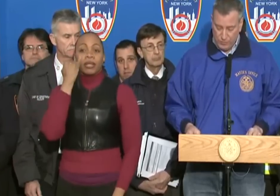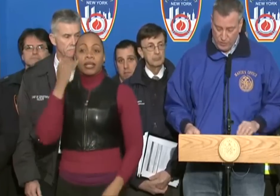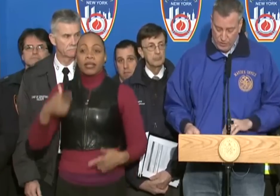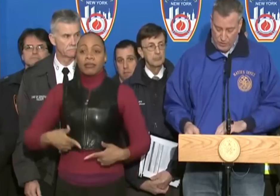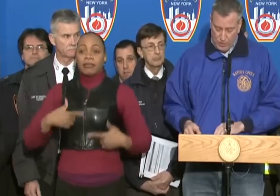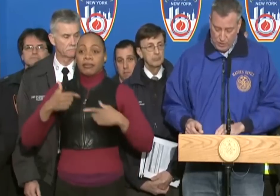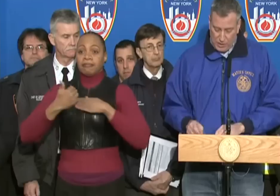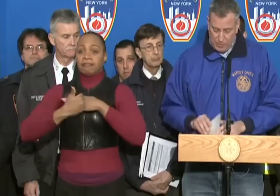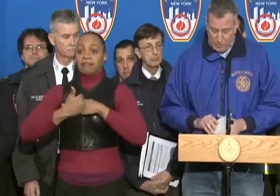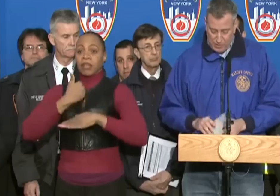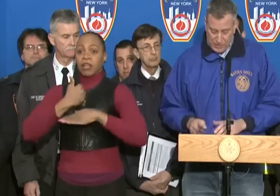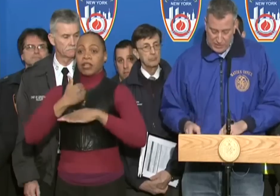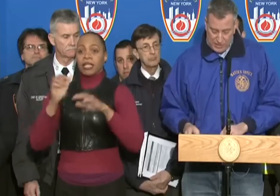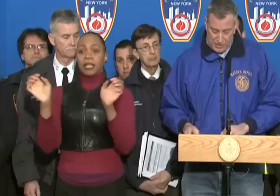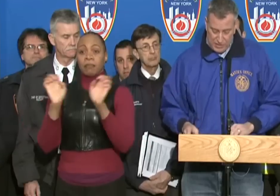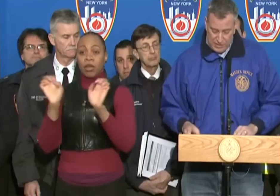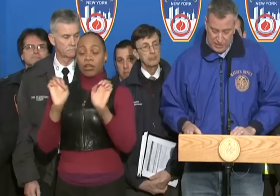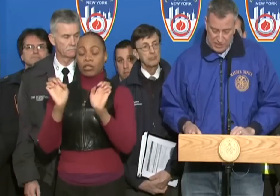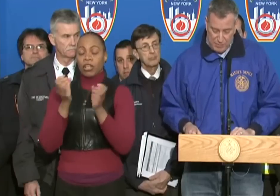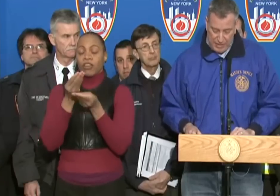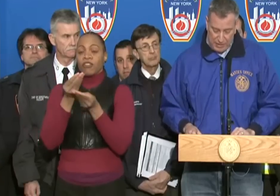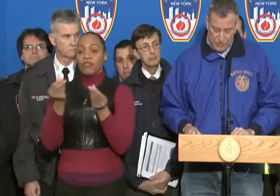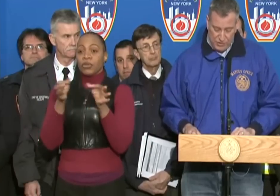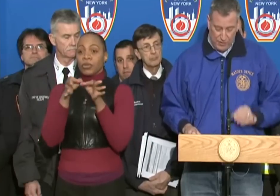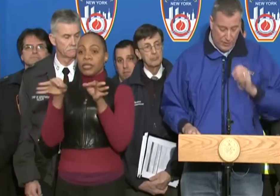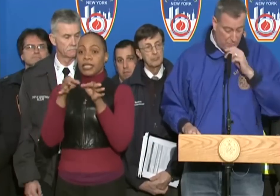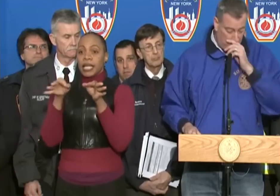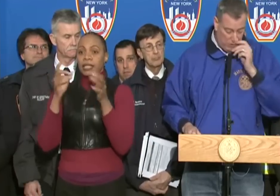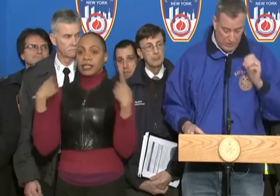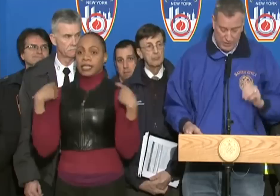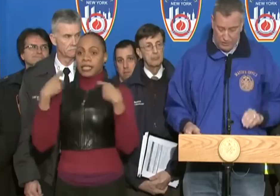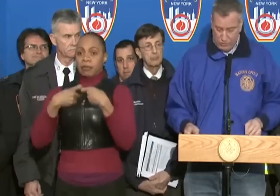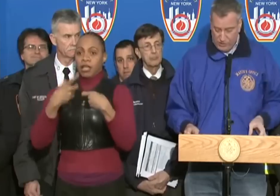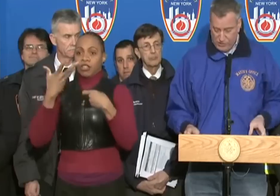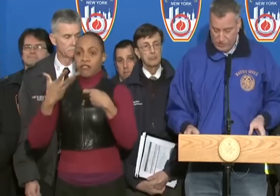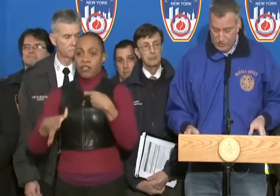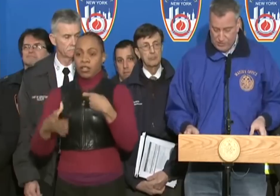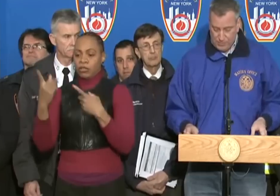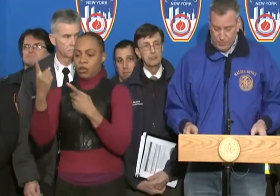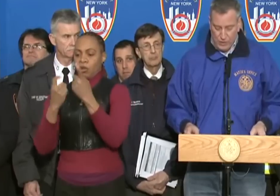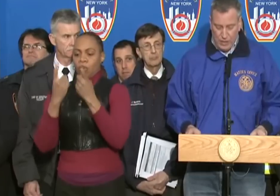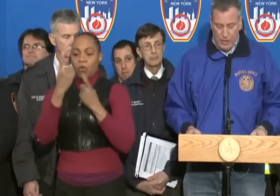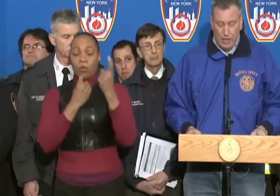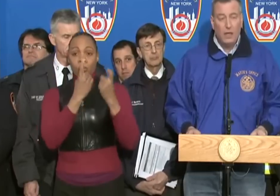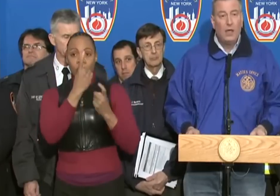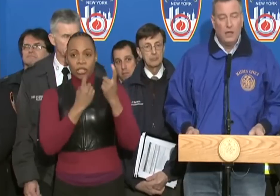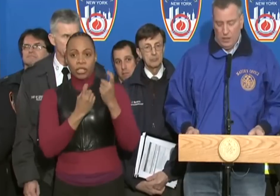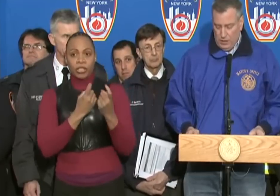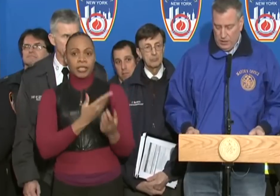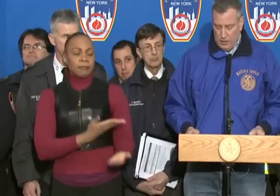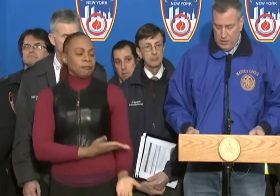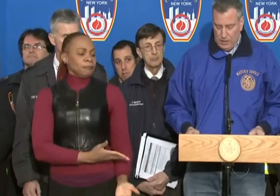emergency. Couple of sentences in Spanish, and then we will take your questions.